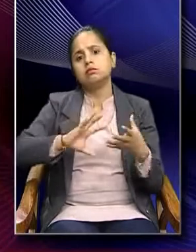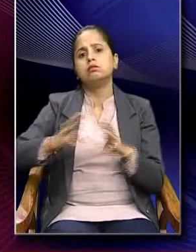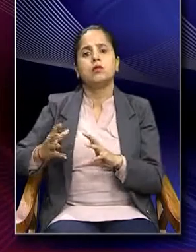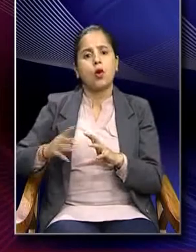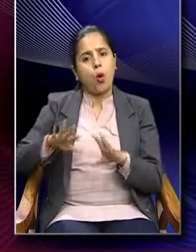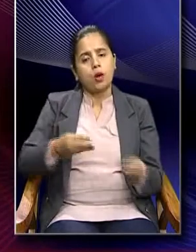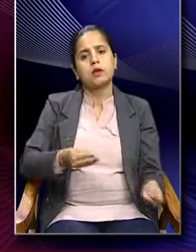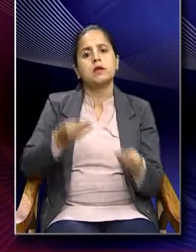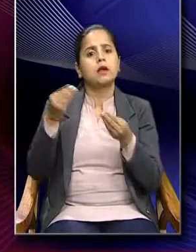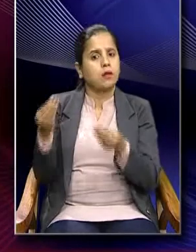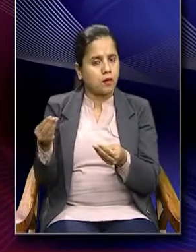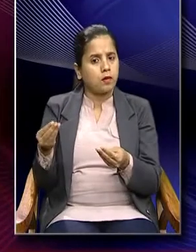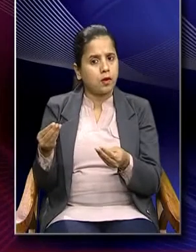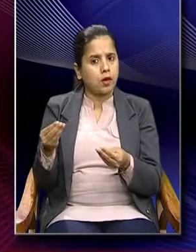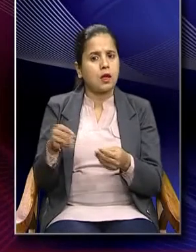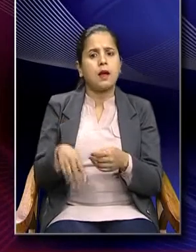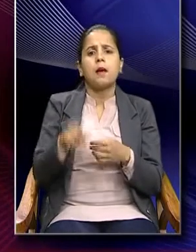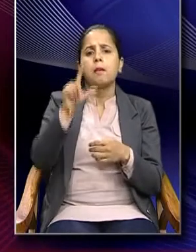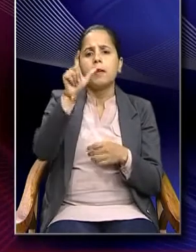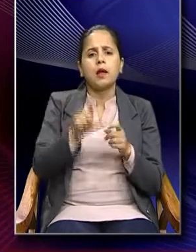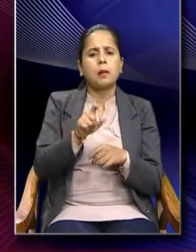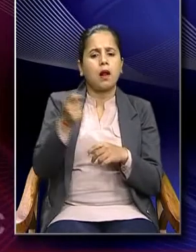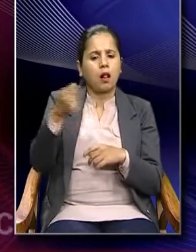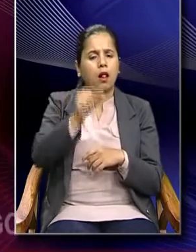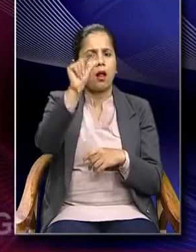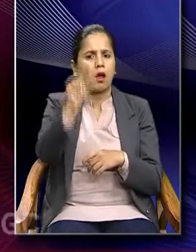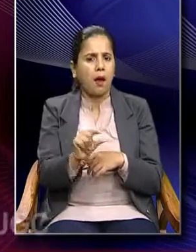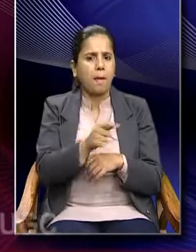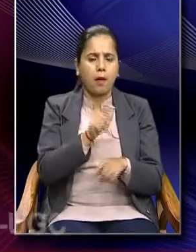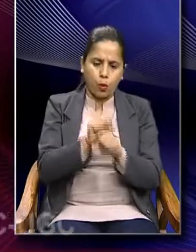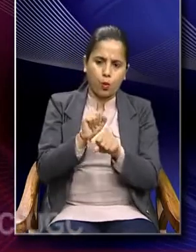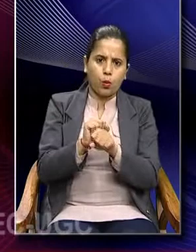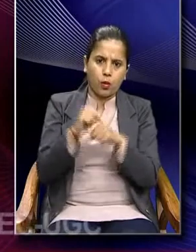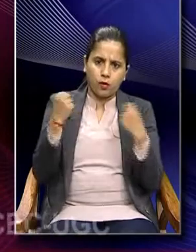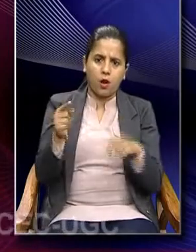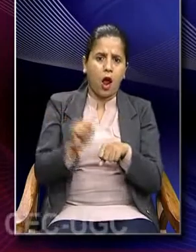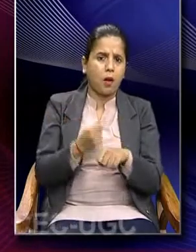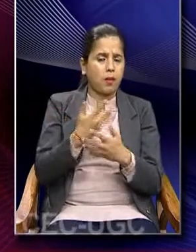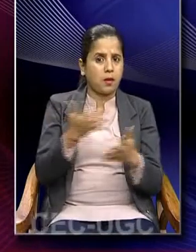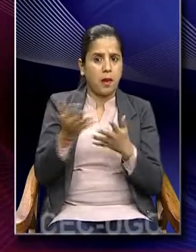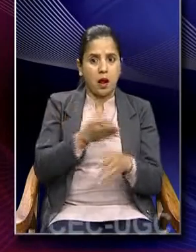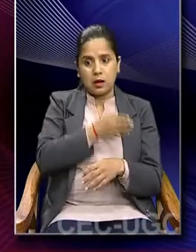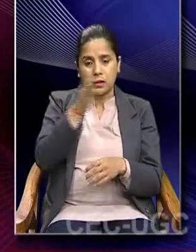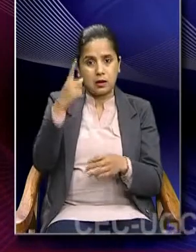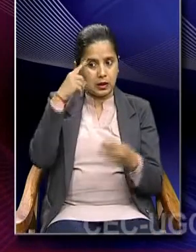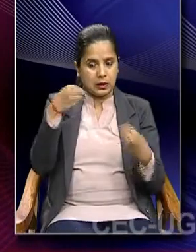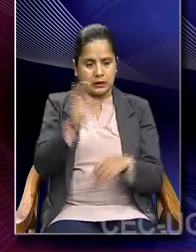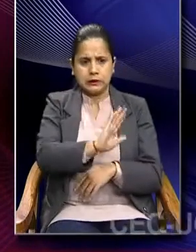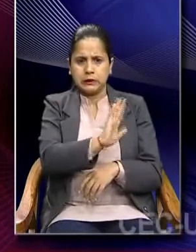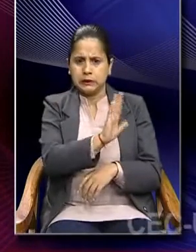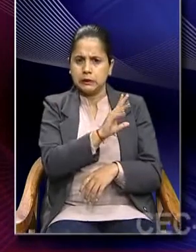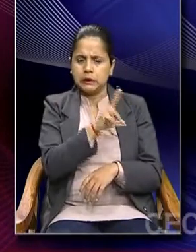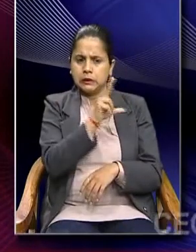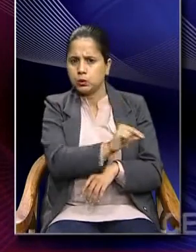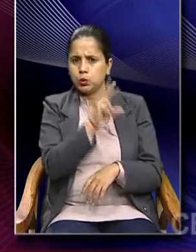as repositories of cheap labor, and were denied the very opportunity to market their resources in